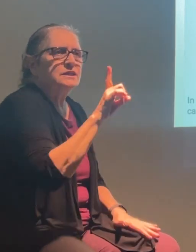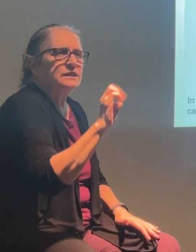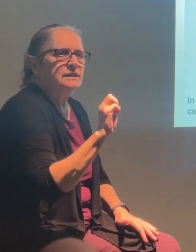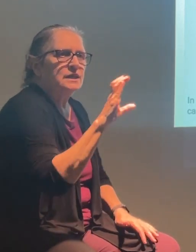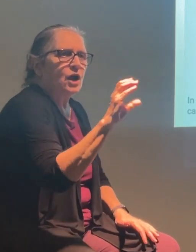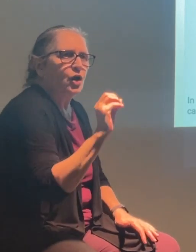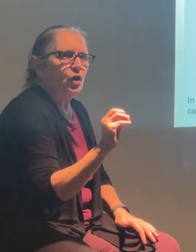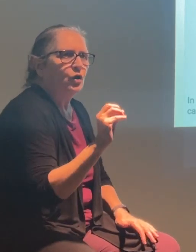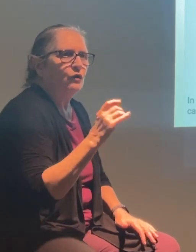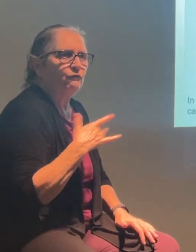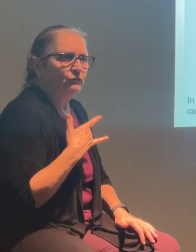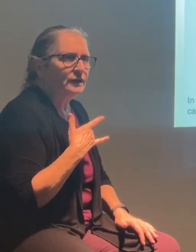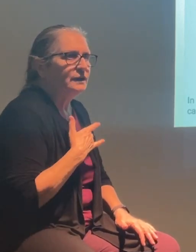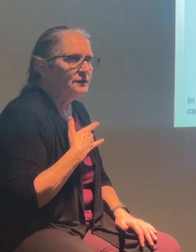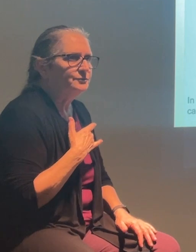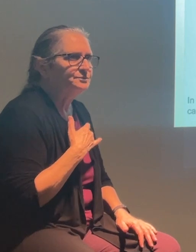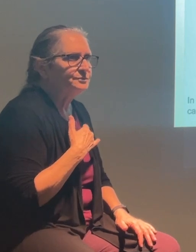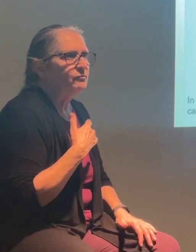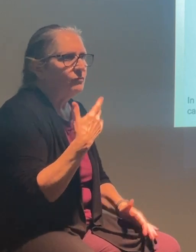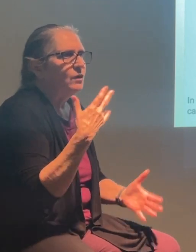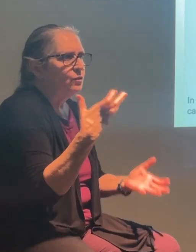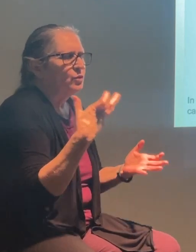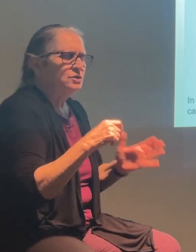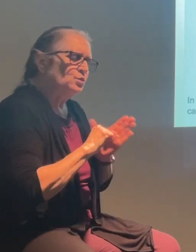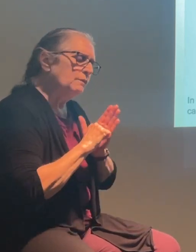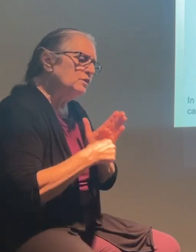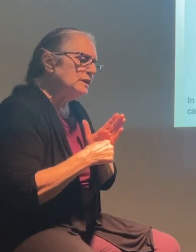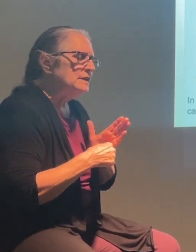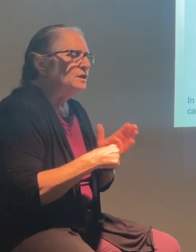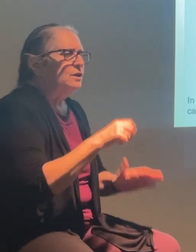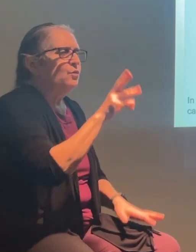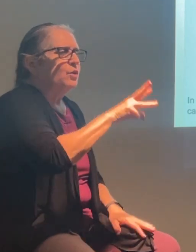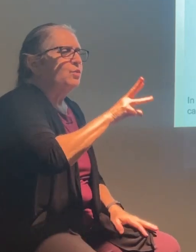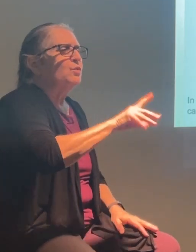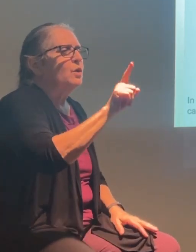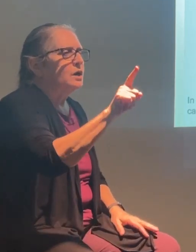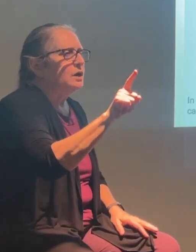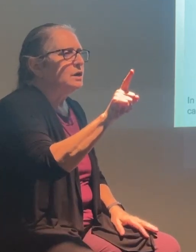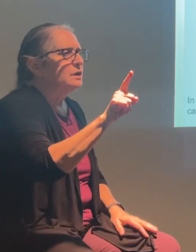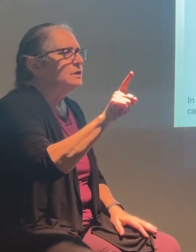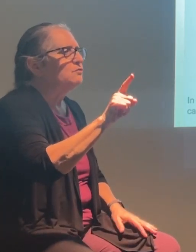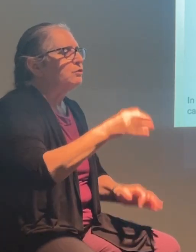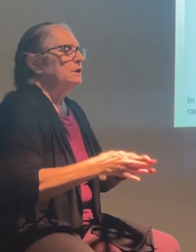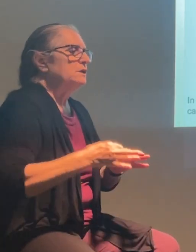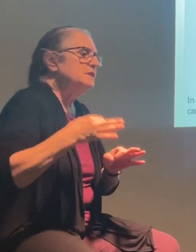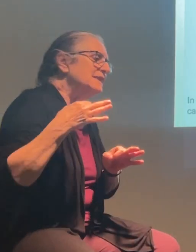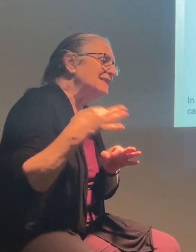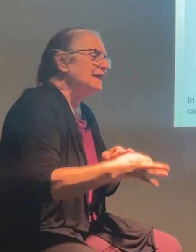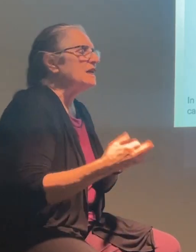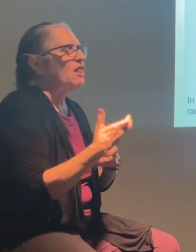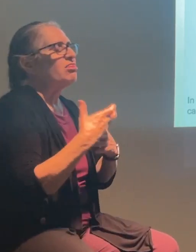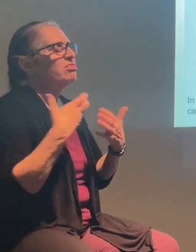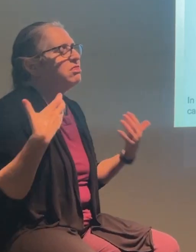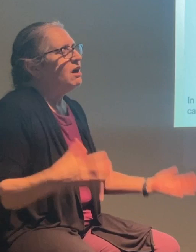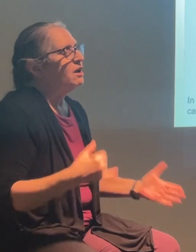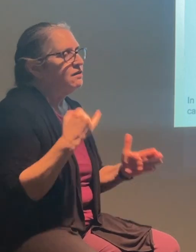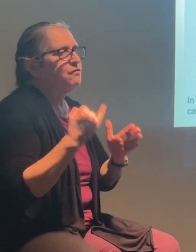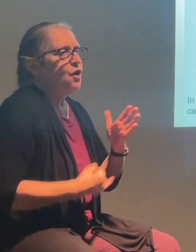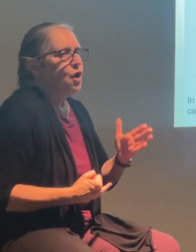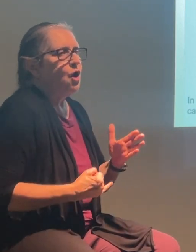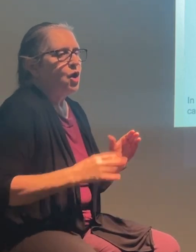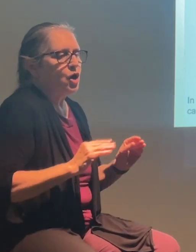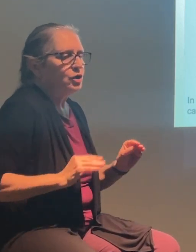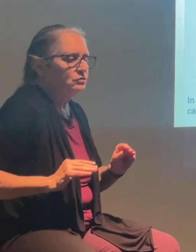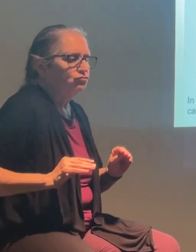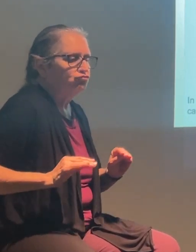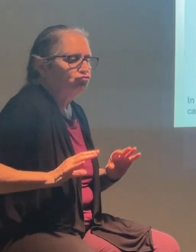And this is something I want to emphasize. World War I delayed a bunch of art movements that were already